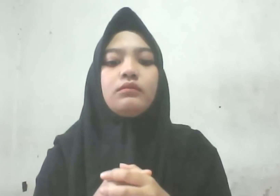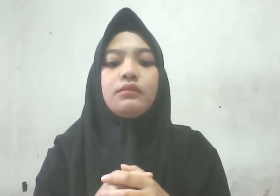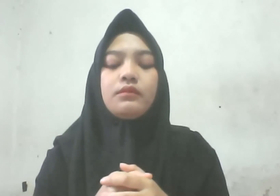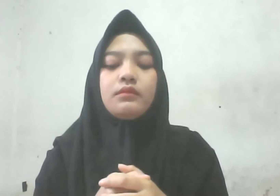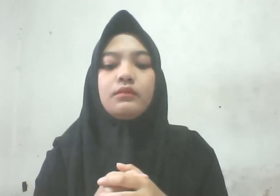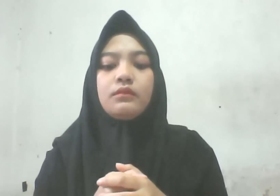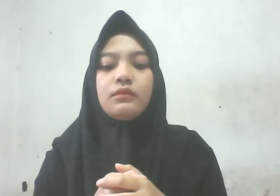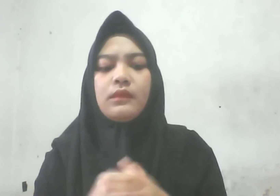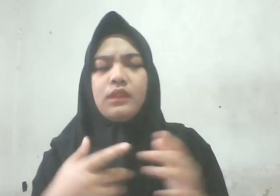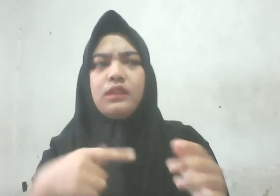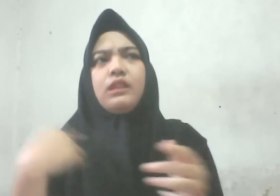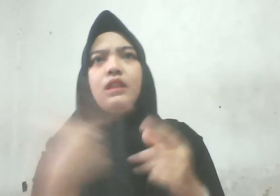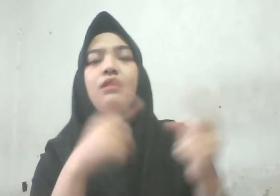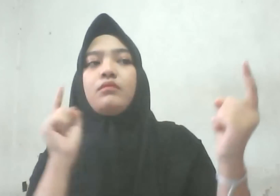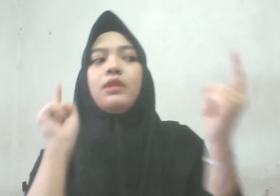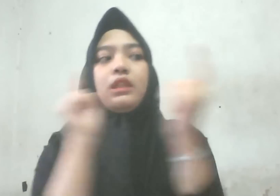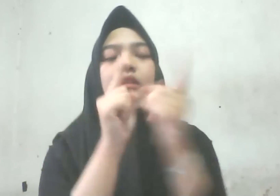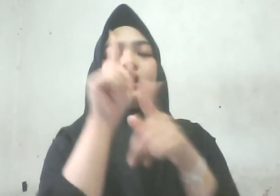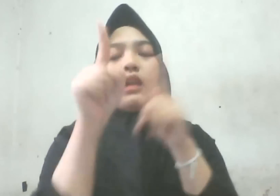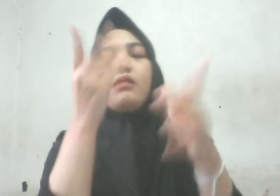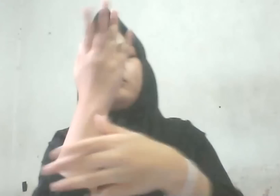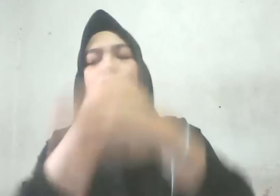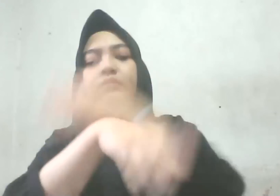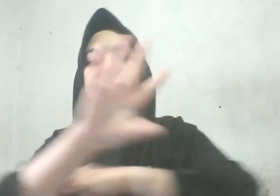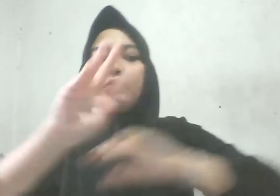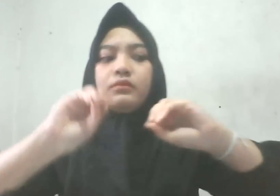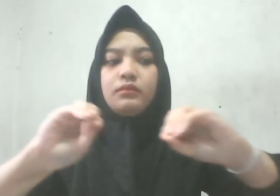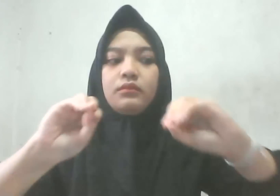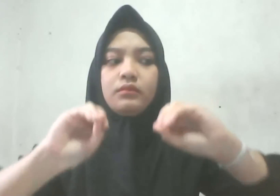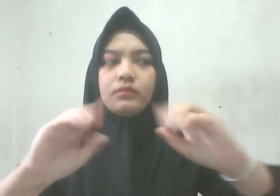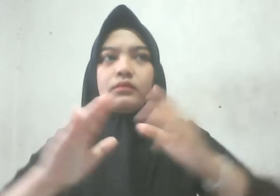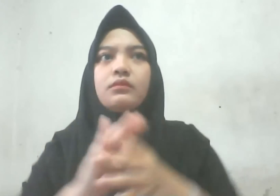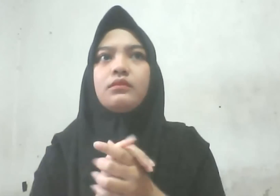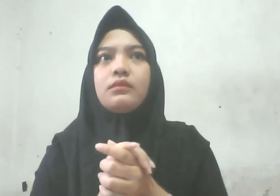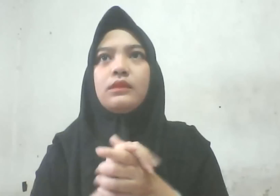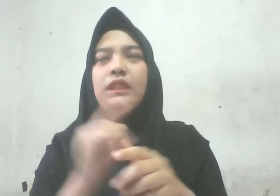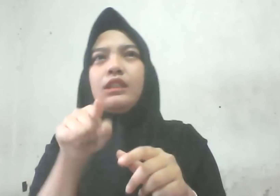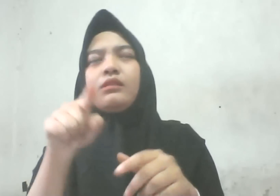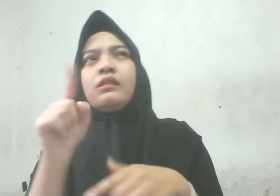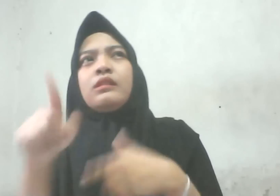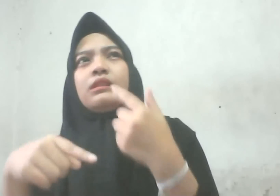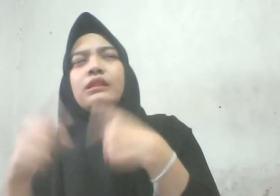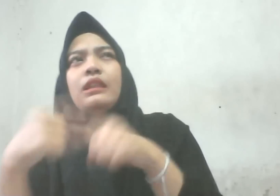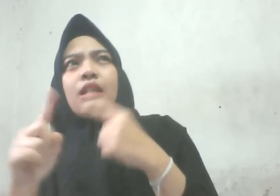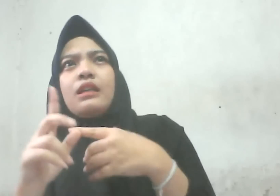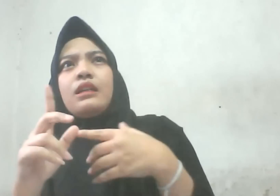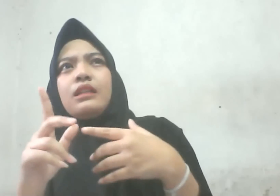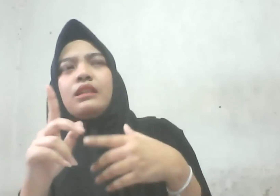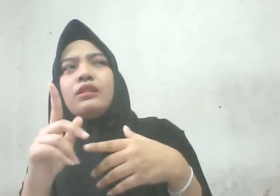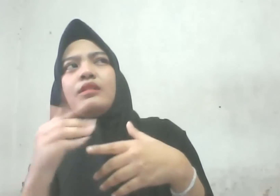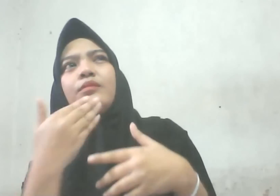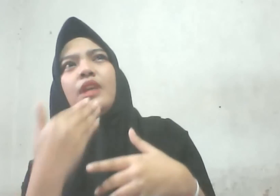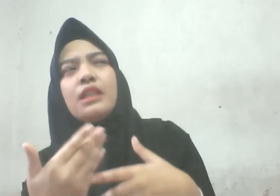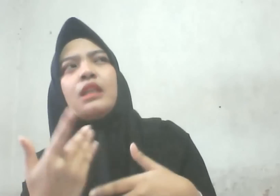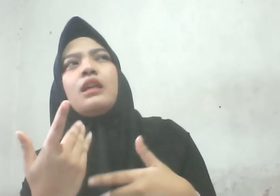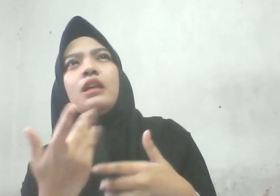And we find actually that disability is often ever present. Disability is often referred to,